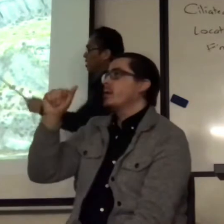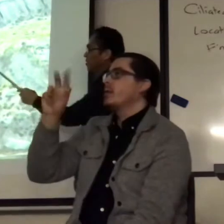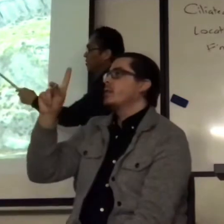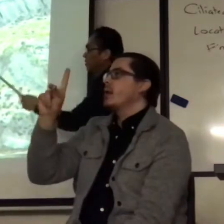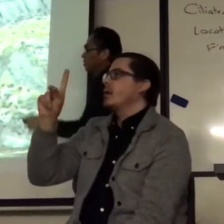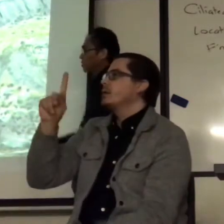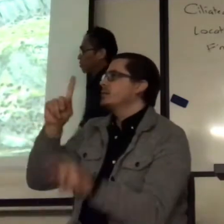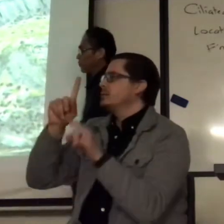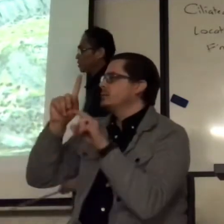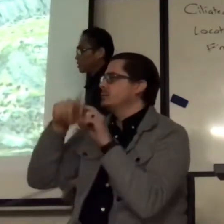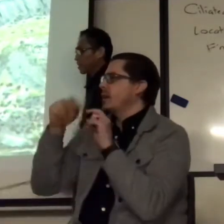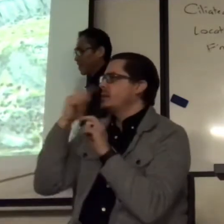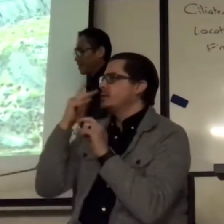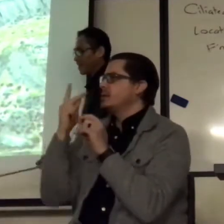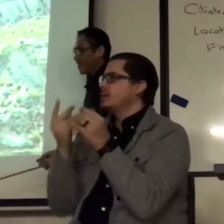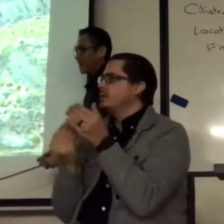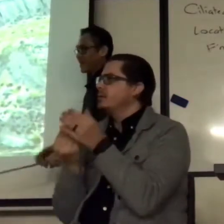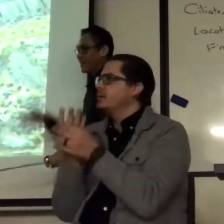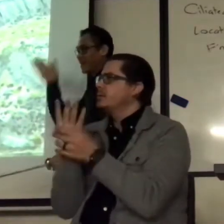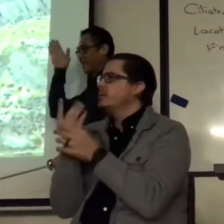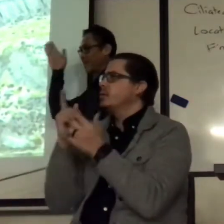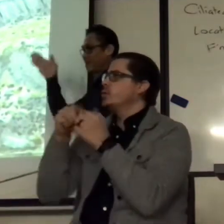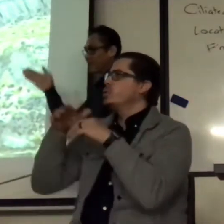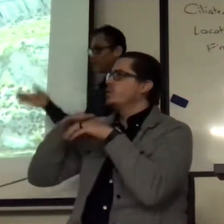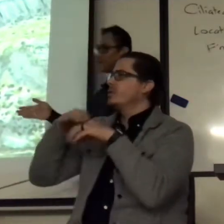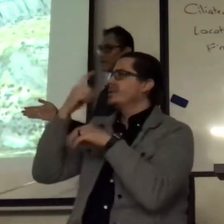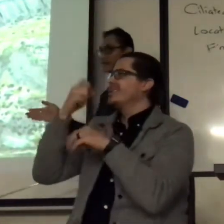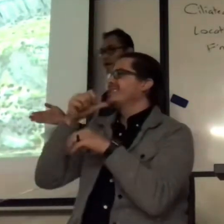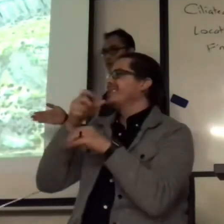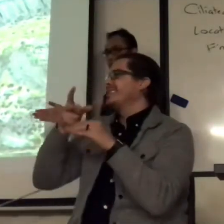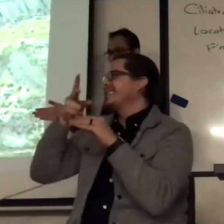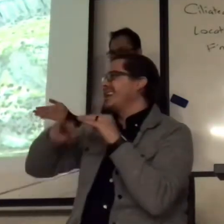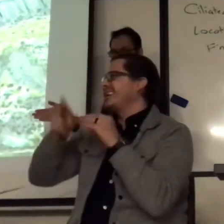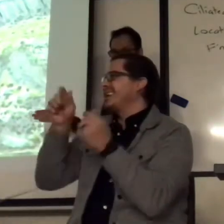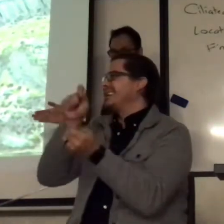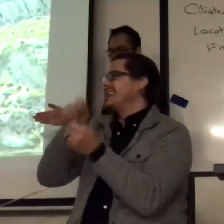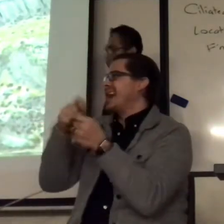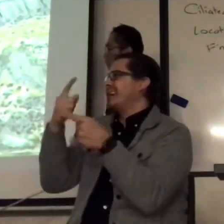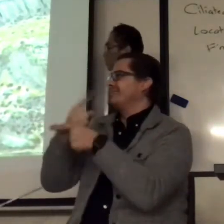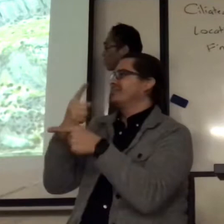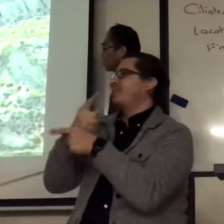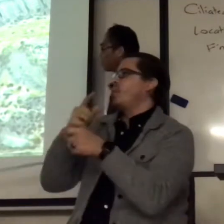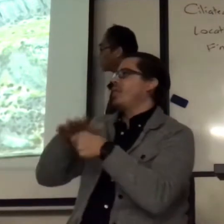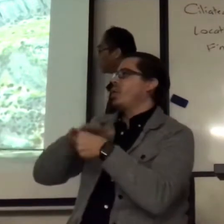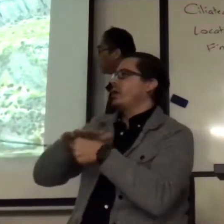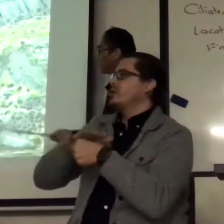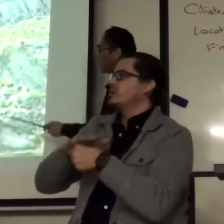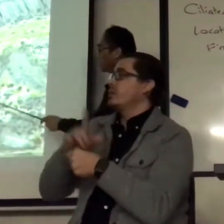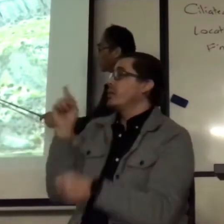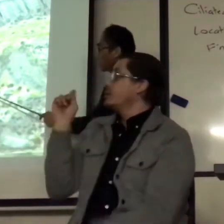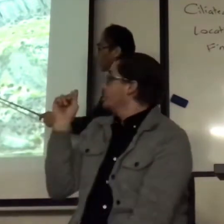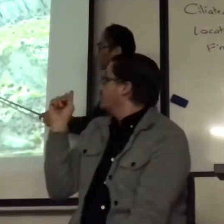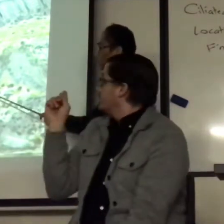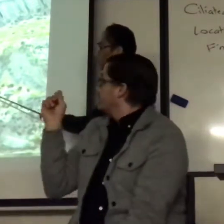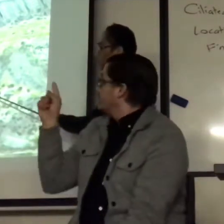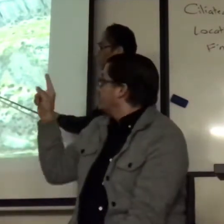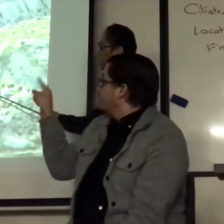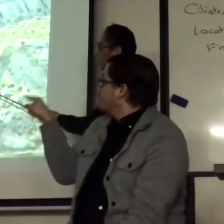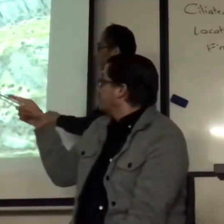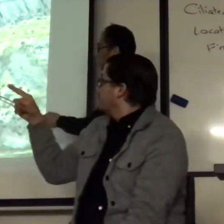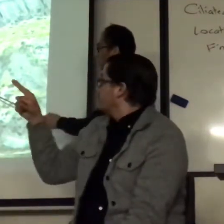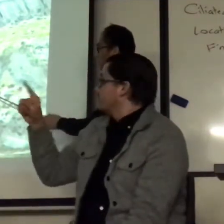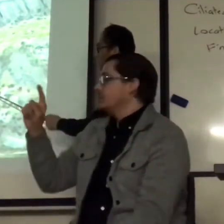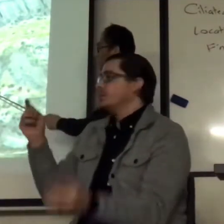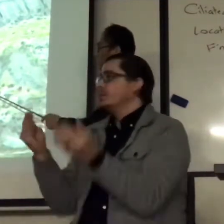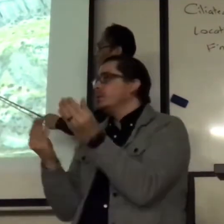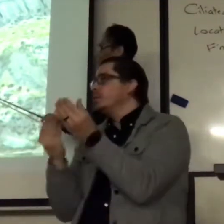see the duct leading to the surface because they didn't cut it in the exact right location. But this one they did, and I usually don't see